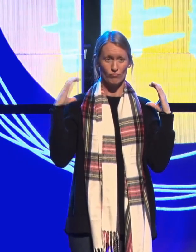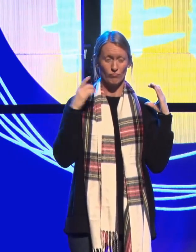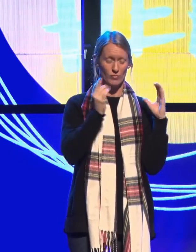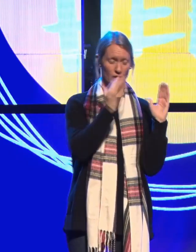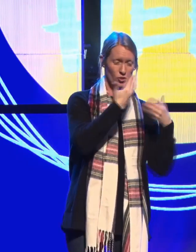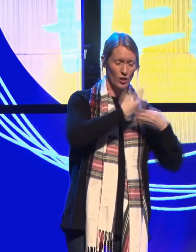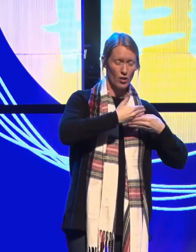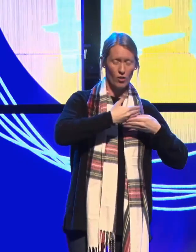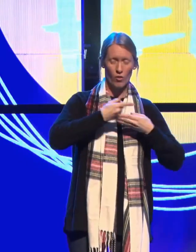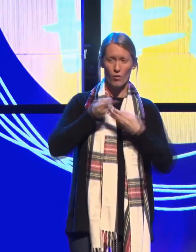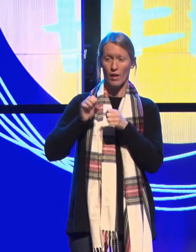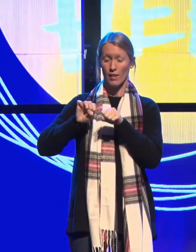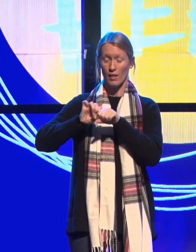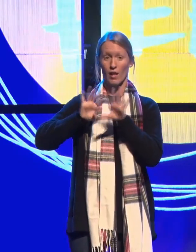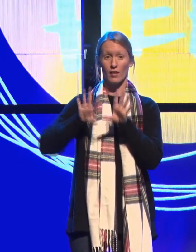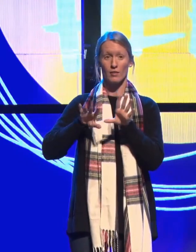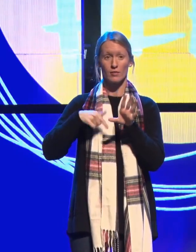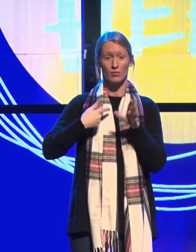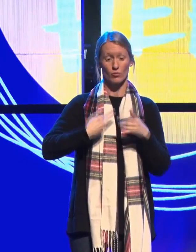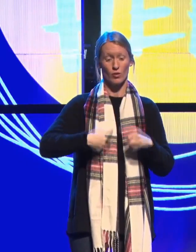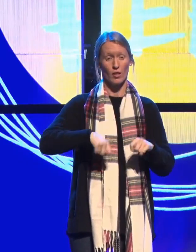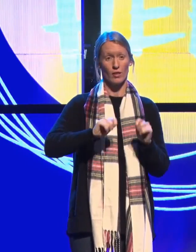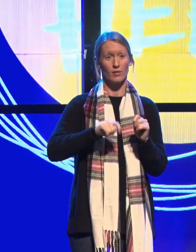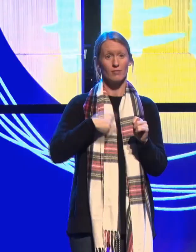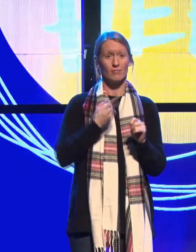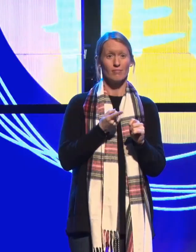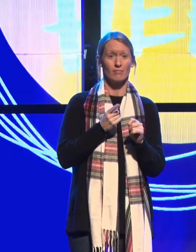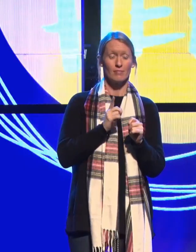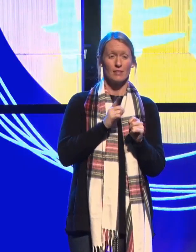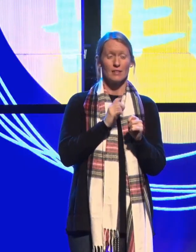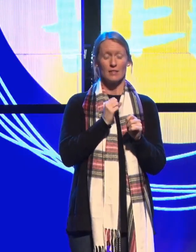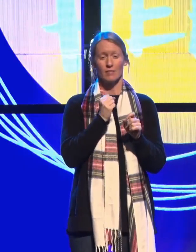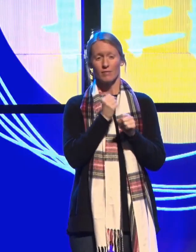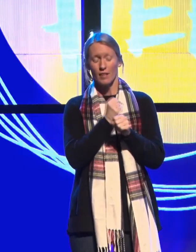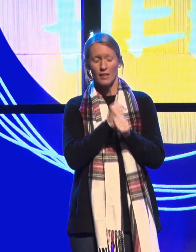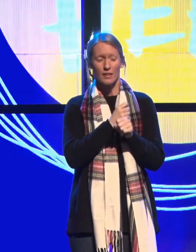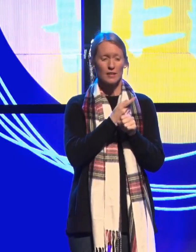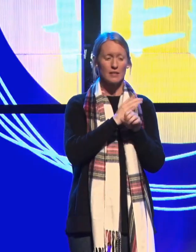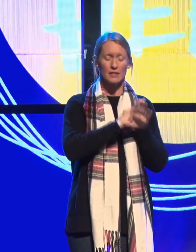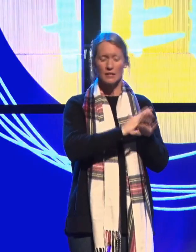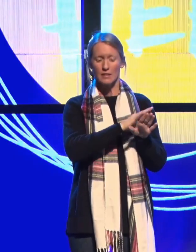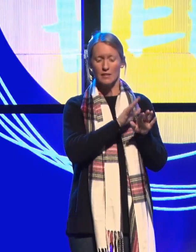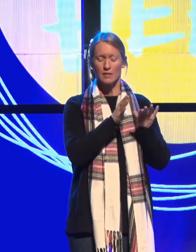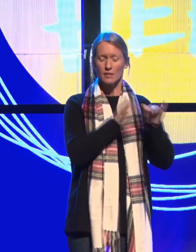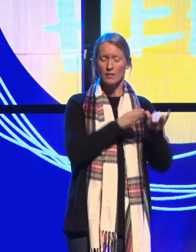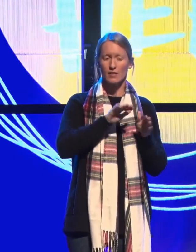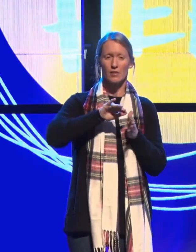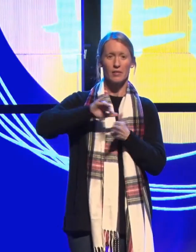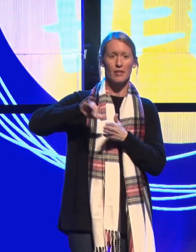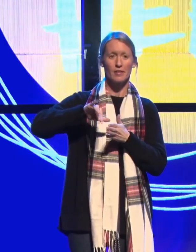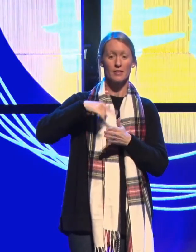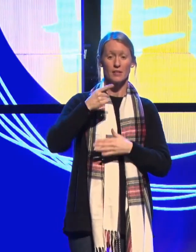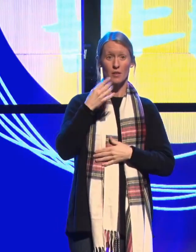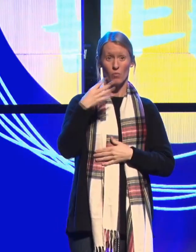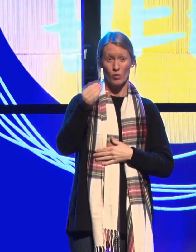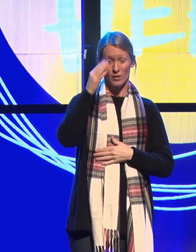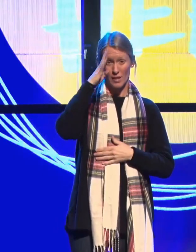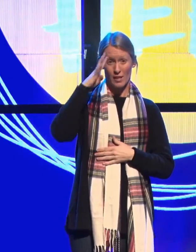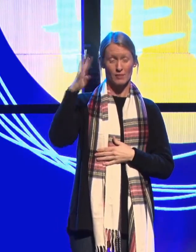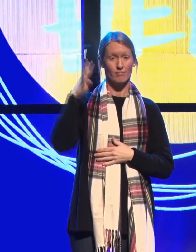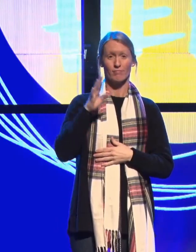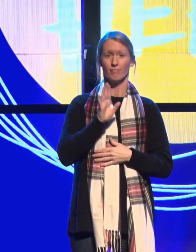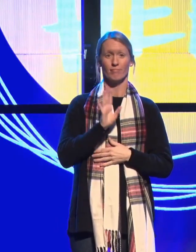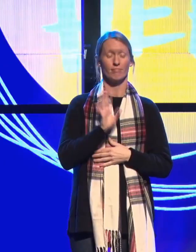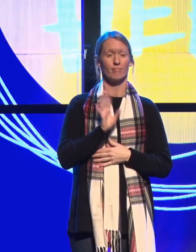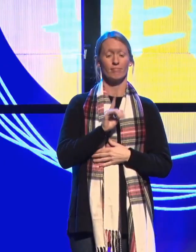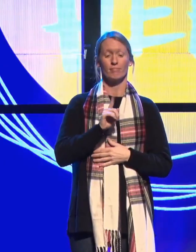and we can try and make it not a part of us, and we can fight against it as if it's outside of us, but really beautiful, like,